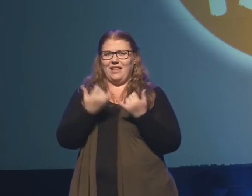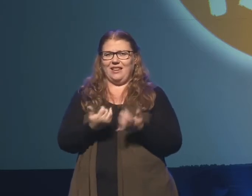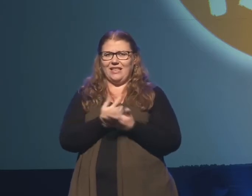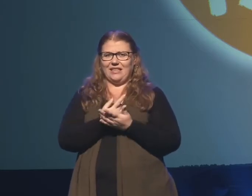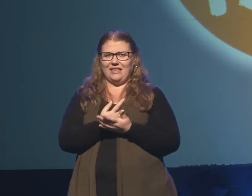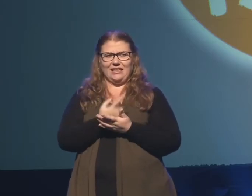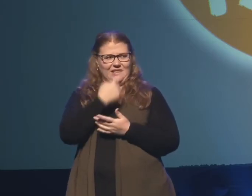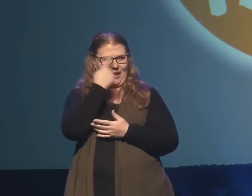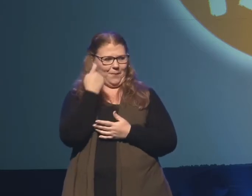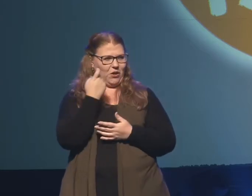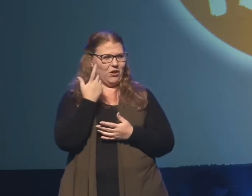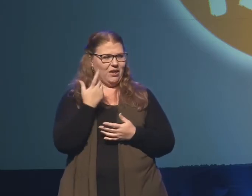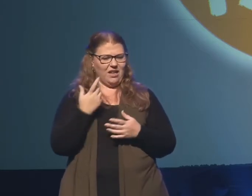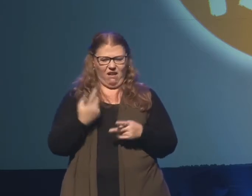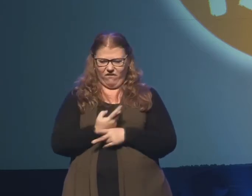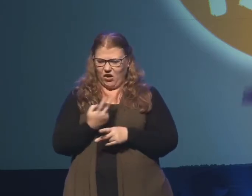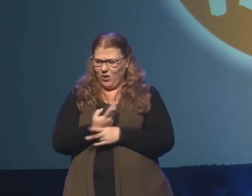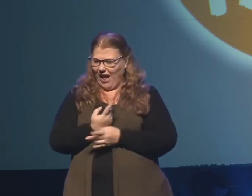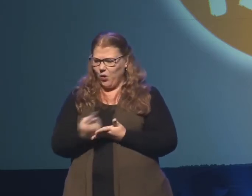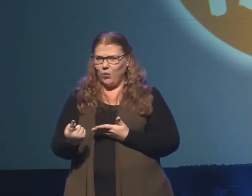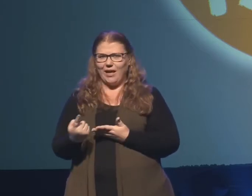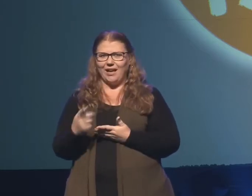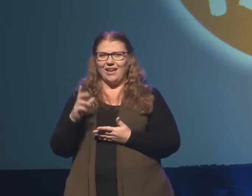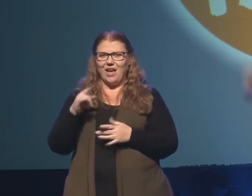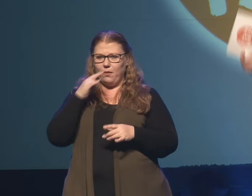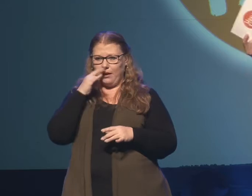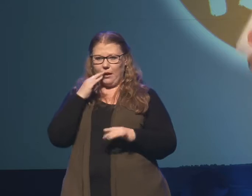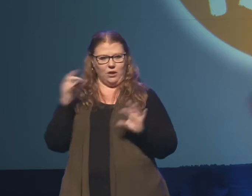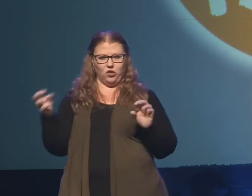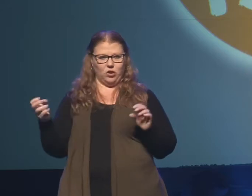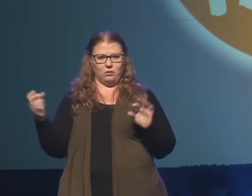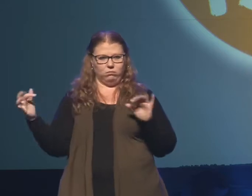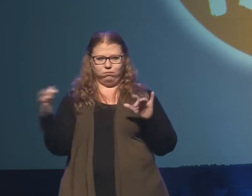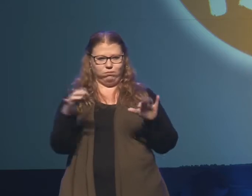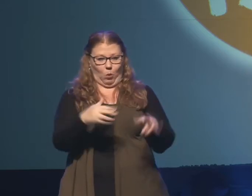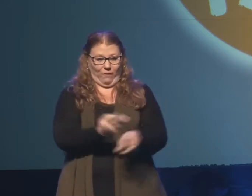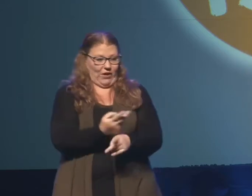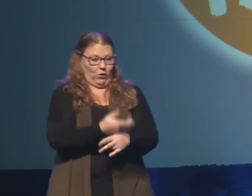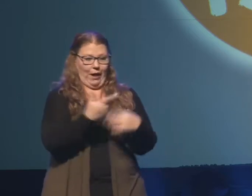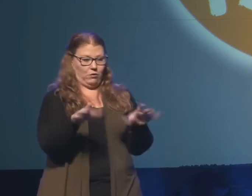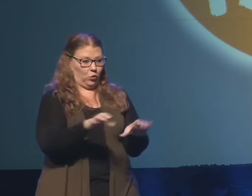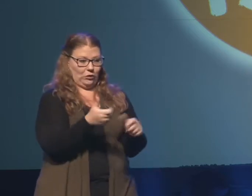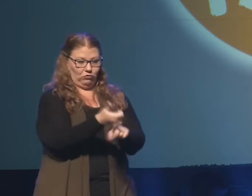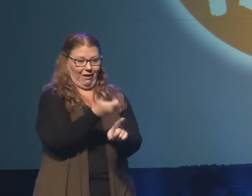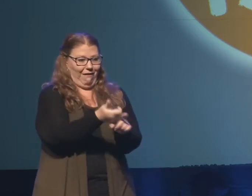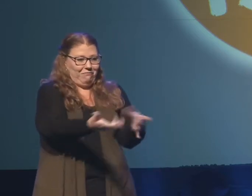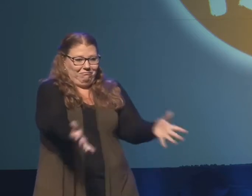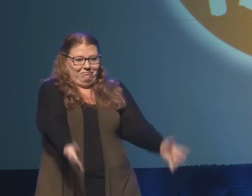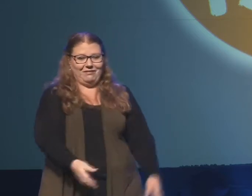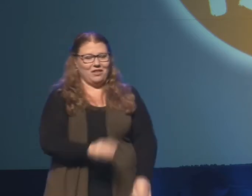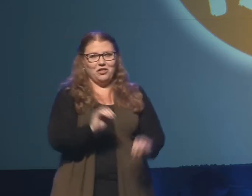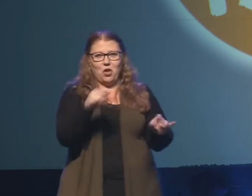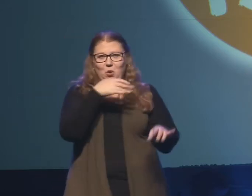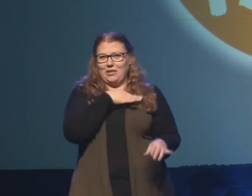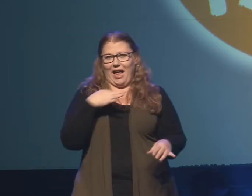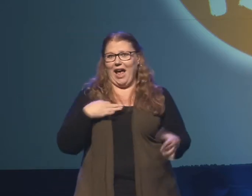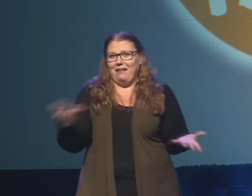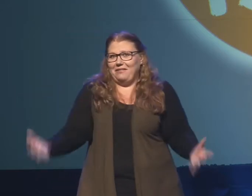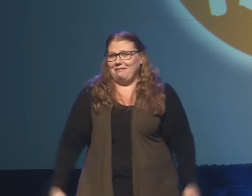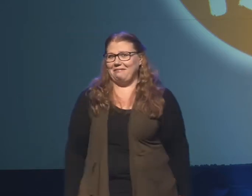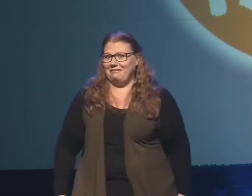life. That's where we just bring the kids in and figure it out. Do it yourself. There's no staff there that week.